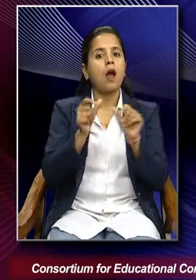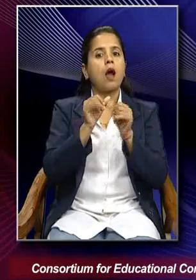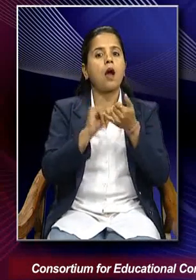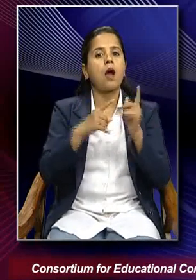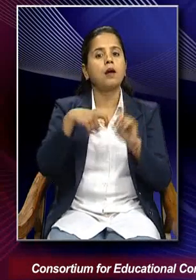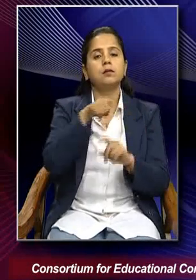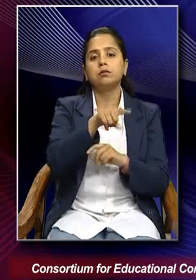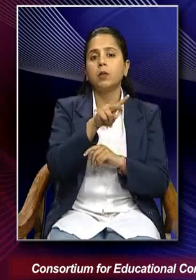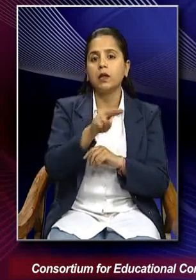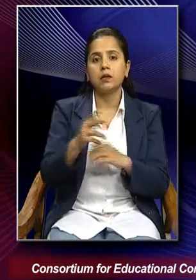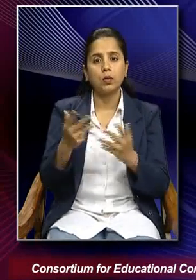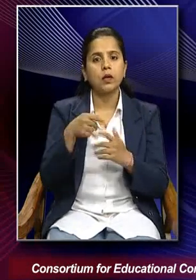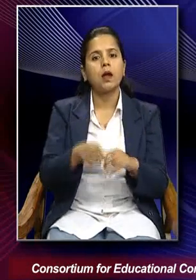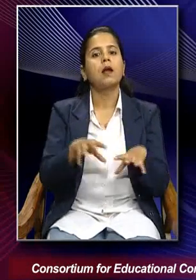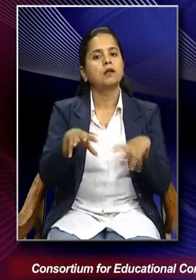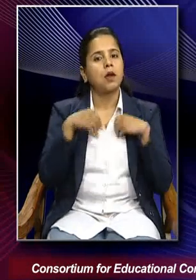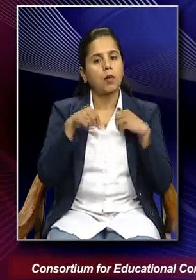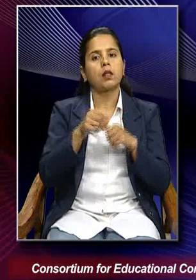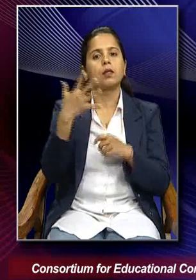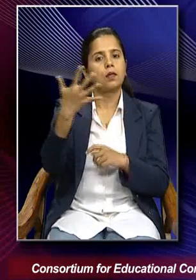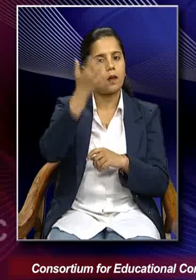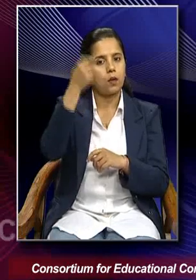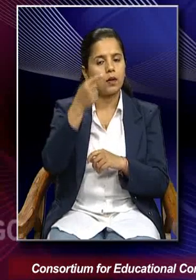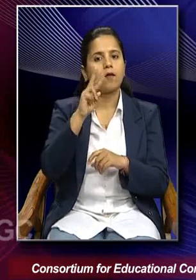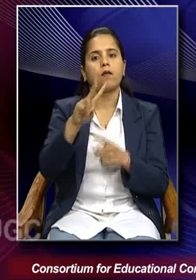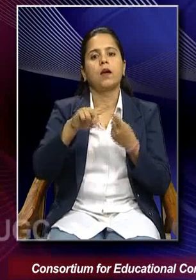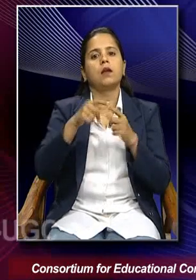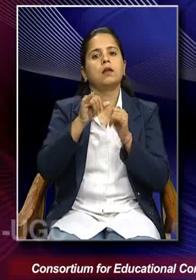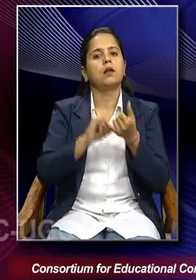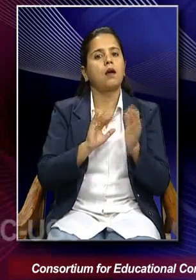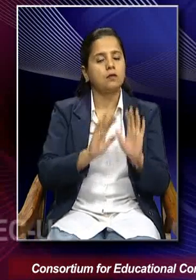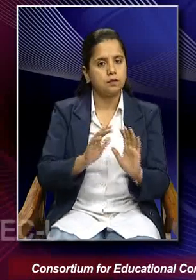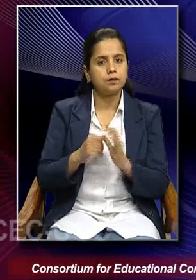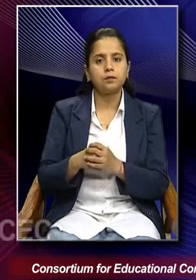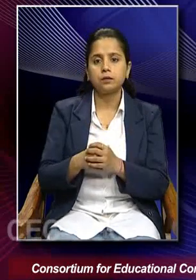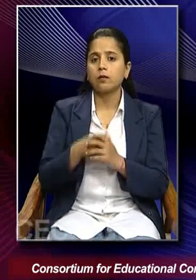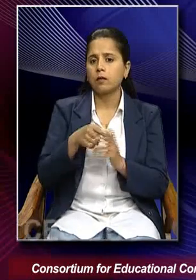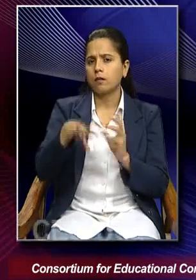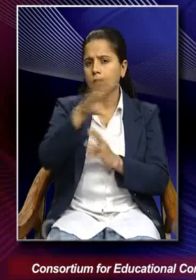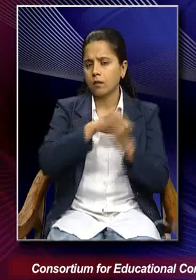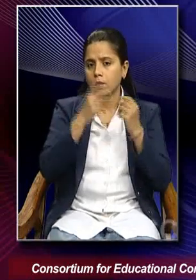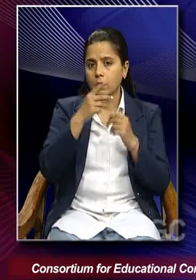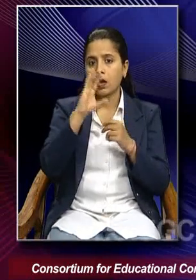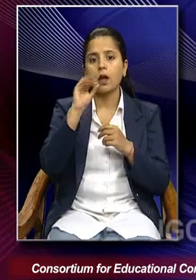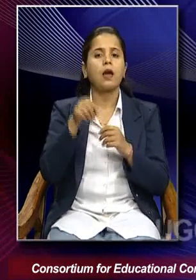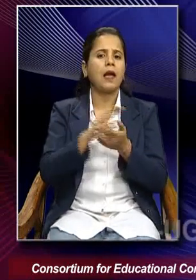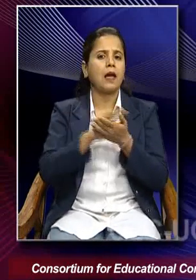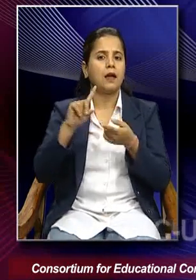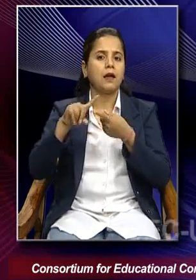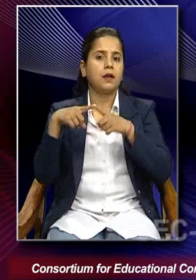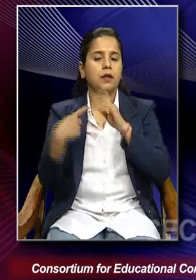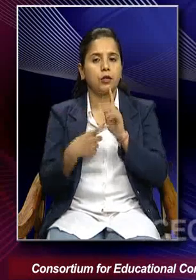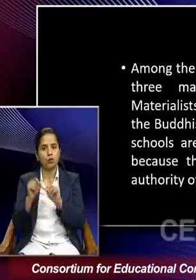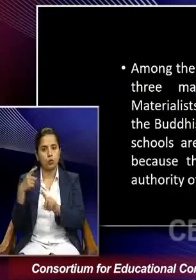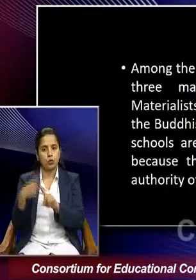which means in accepting the authority of Vedas. Among the heterodox traditions, there